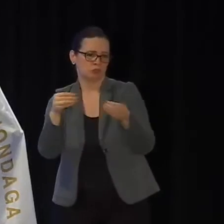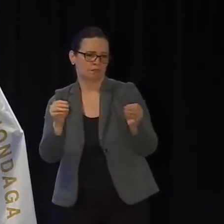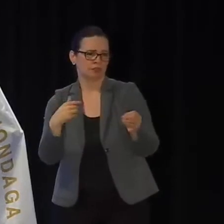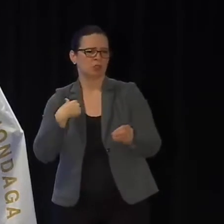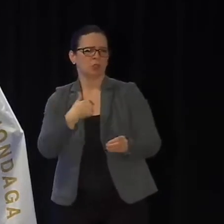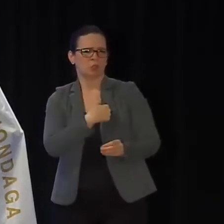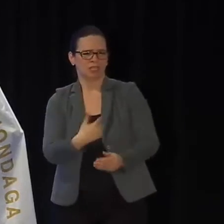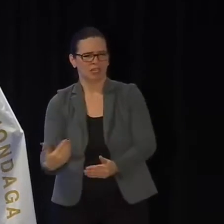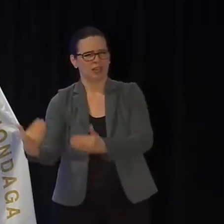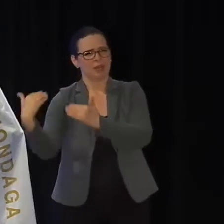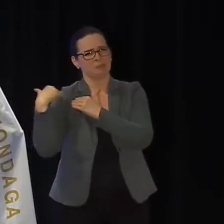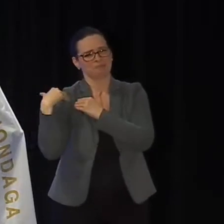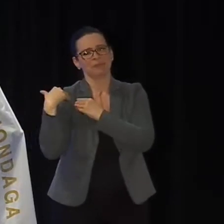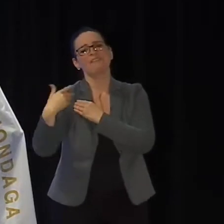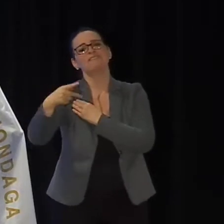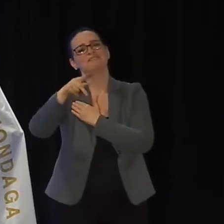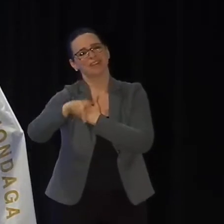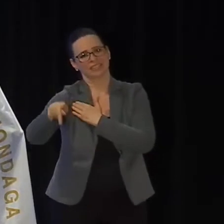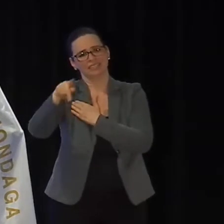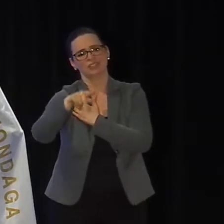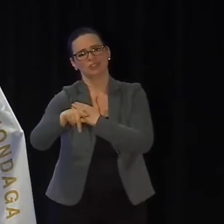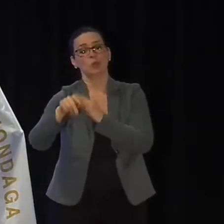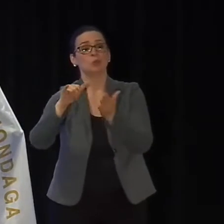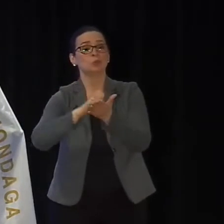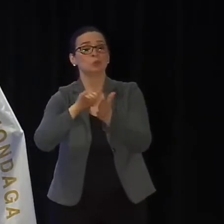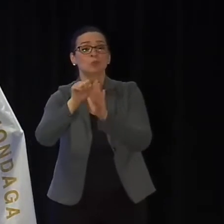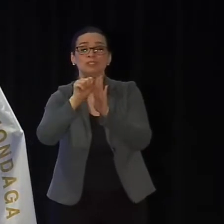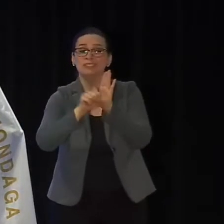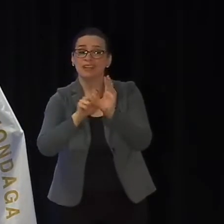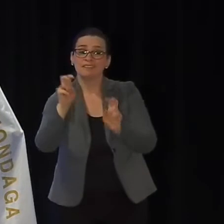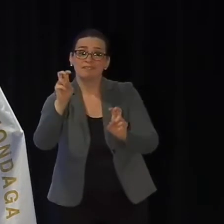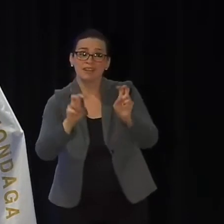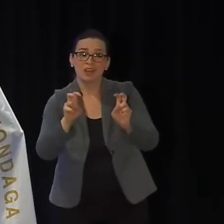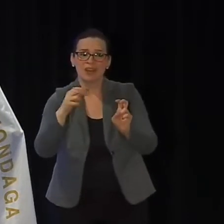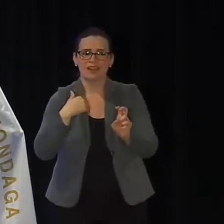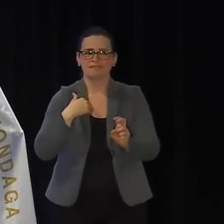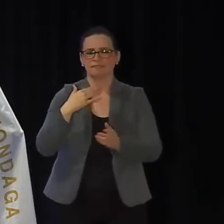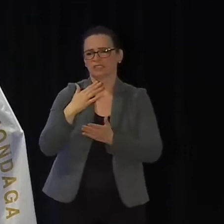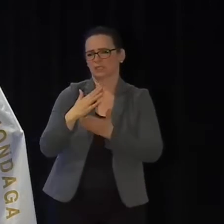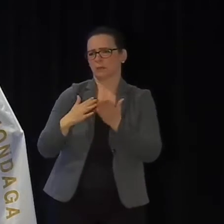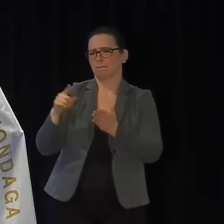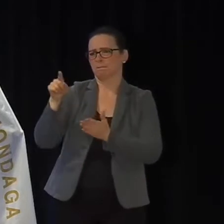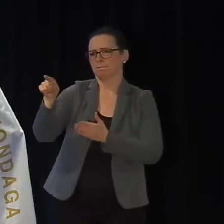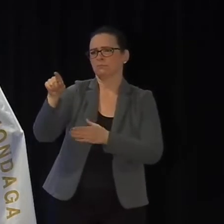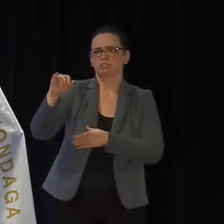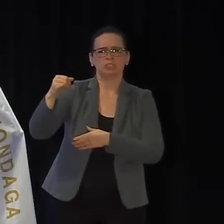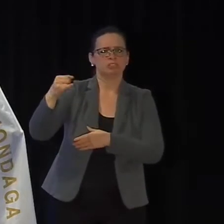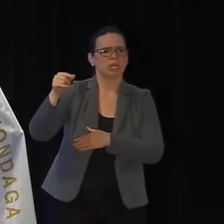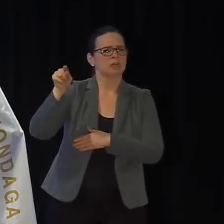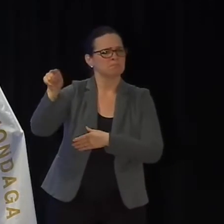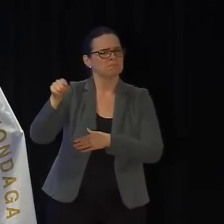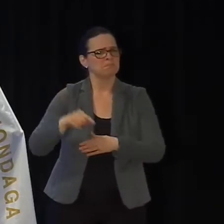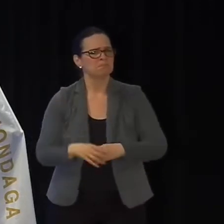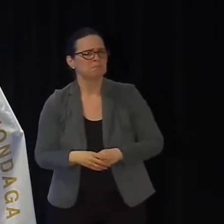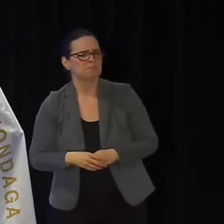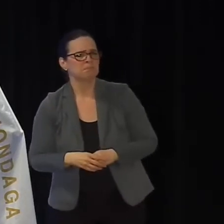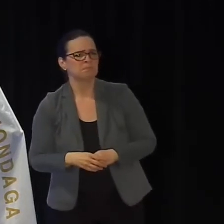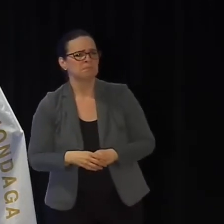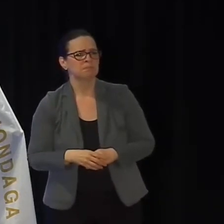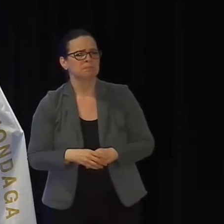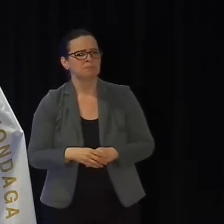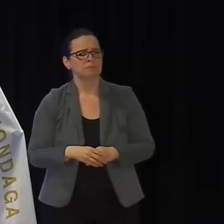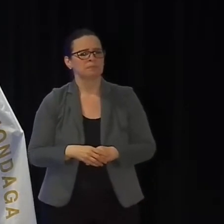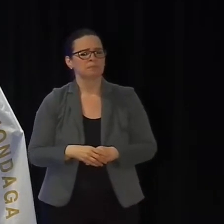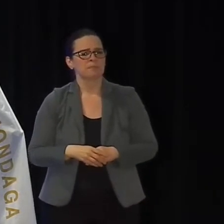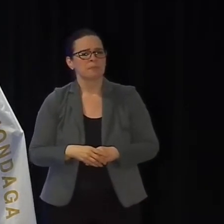with the fairgrounds, probably with some J&J. And then you'll probably see these other points of distribution carrying the Moderna. So go to the